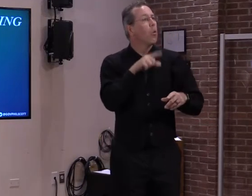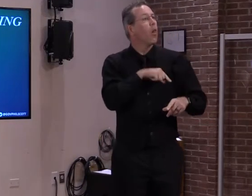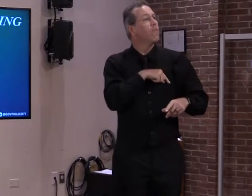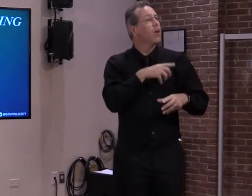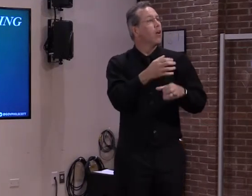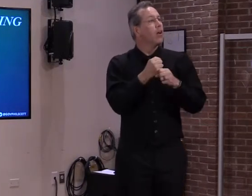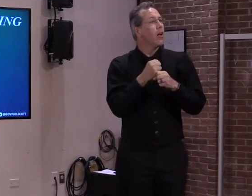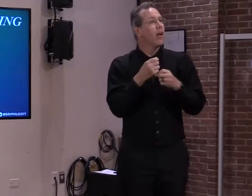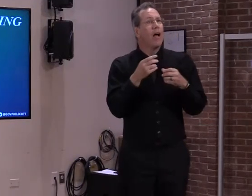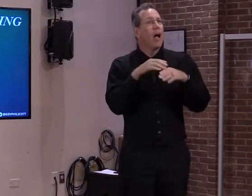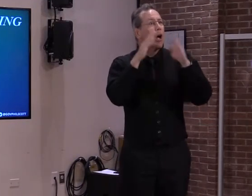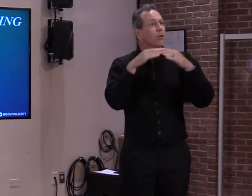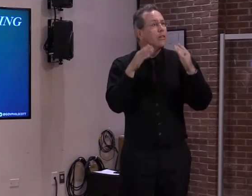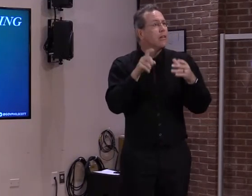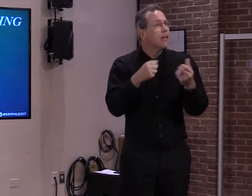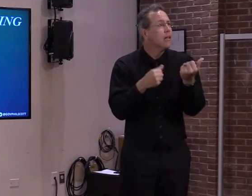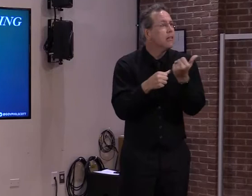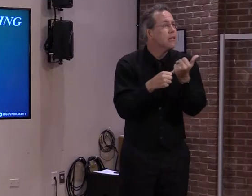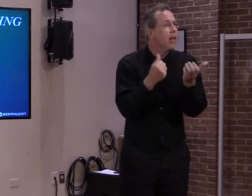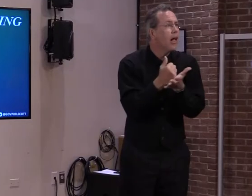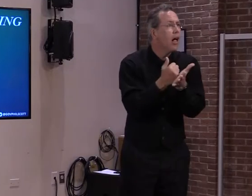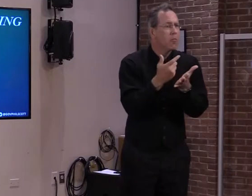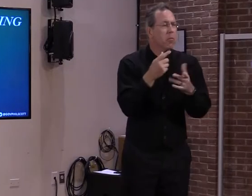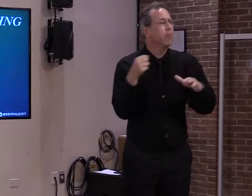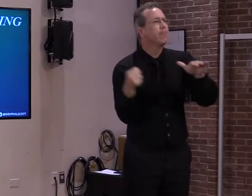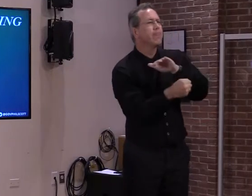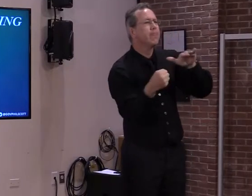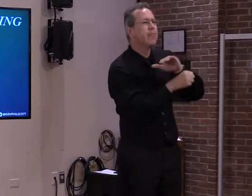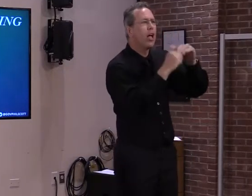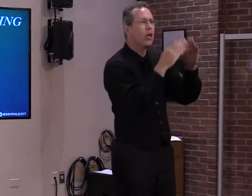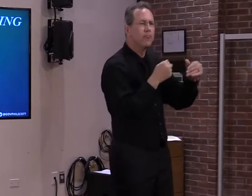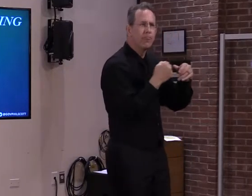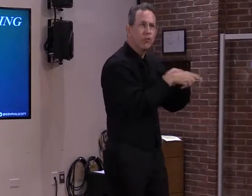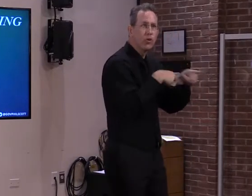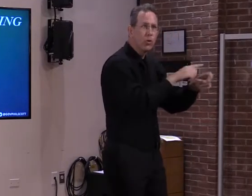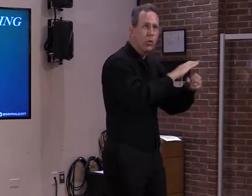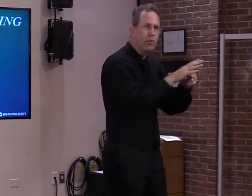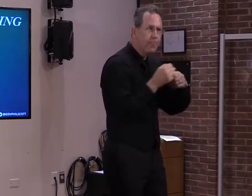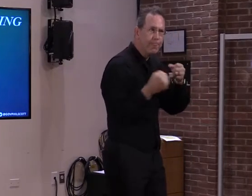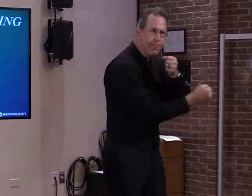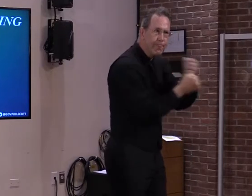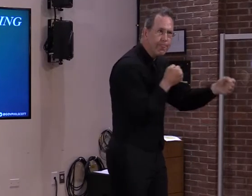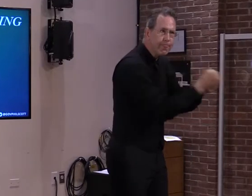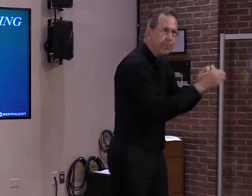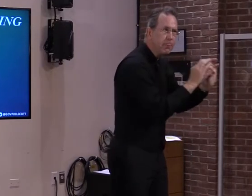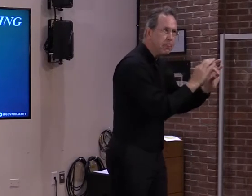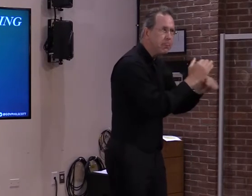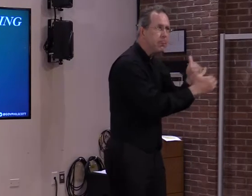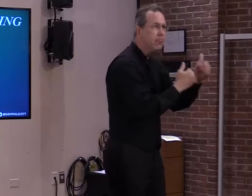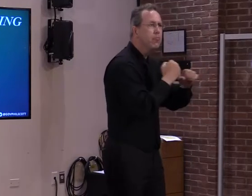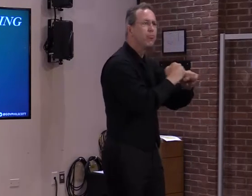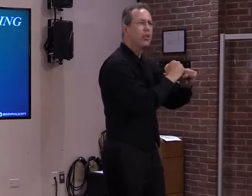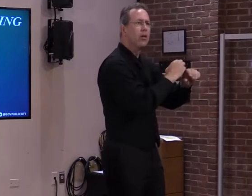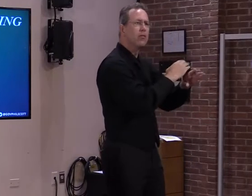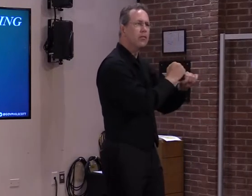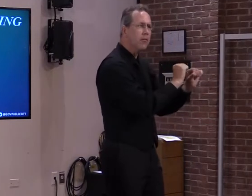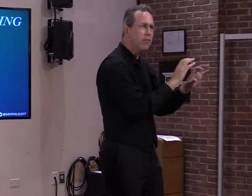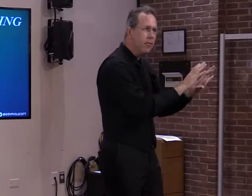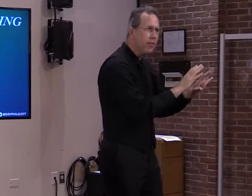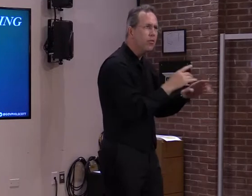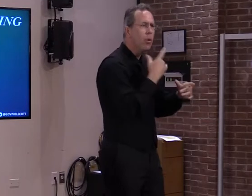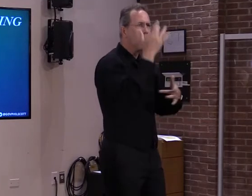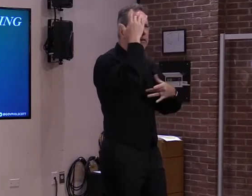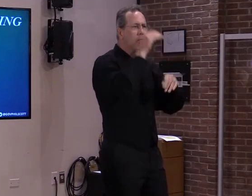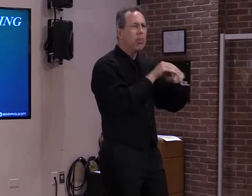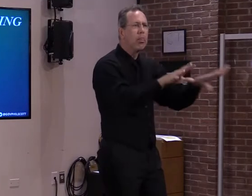for our emergency housing program to ensure all Vermonters had a place to isolate from the virus. For the past 15 months, we have provided